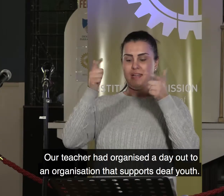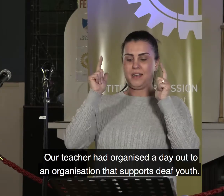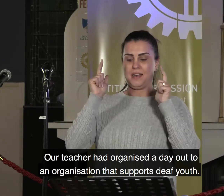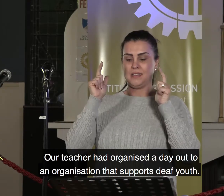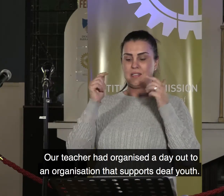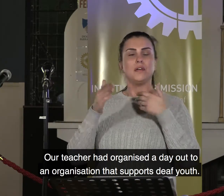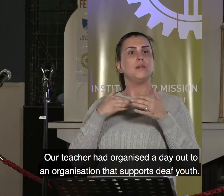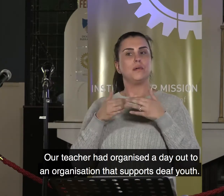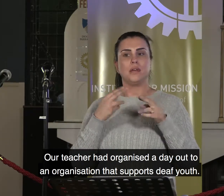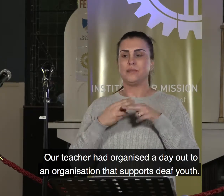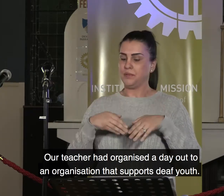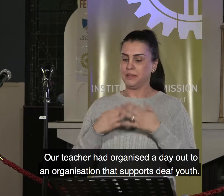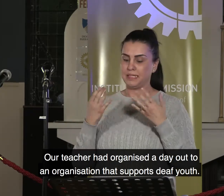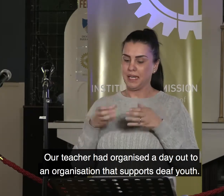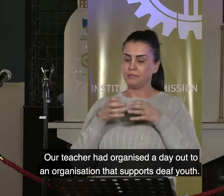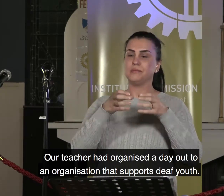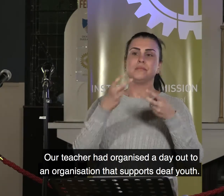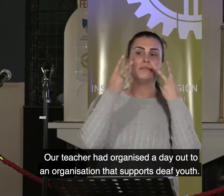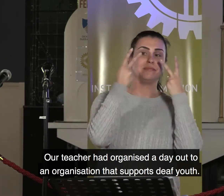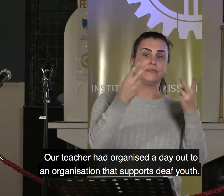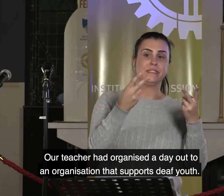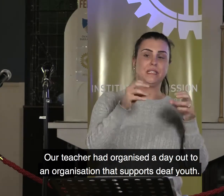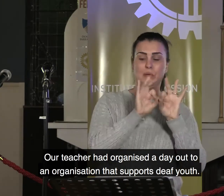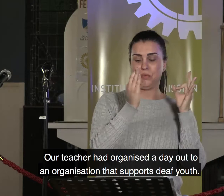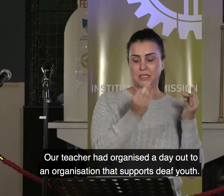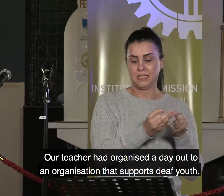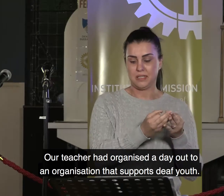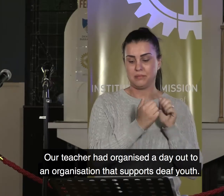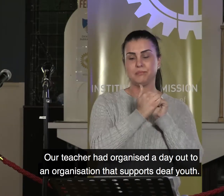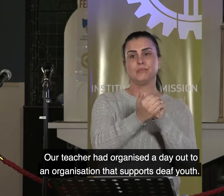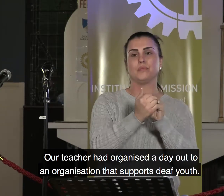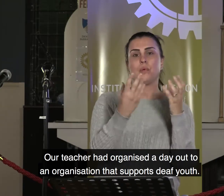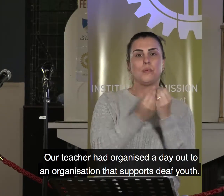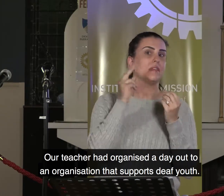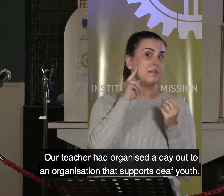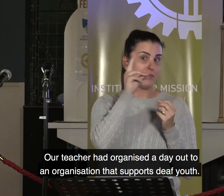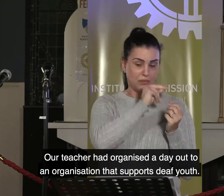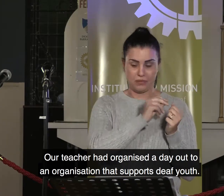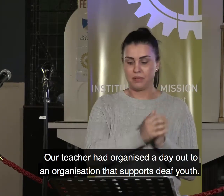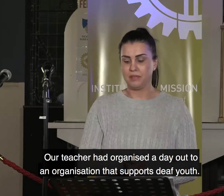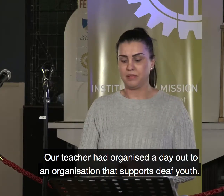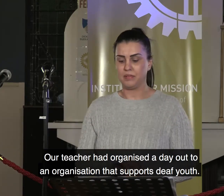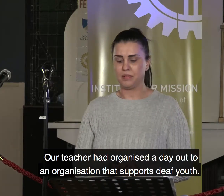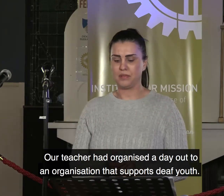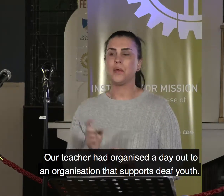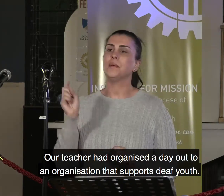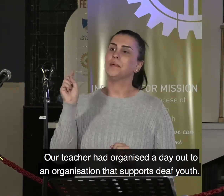Our teacher had organised a day out to an organisation that supports deaf youth. So